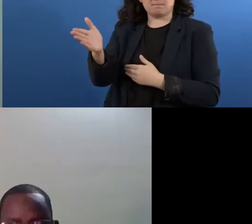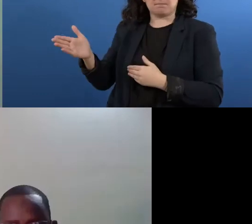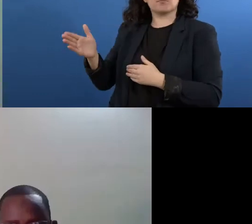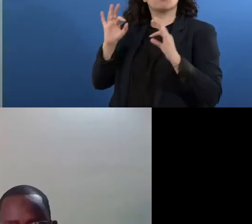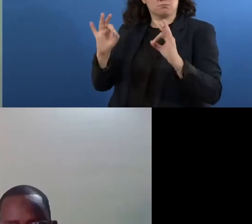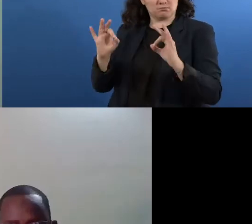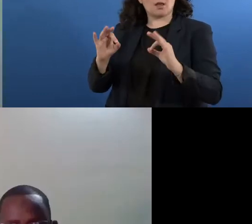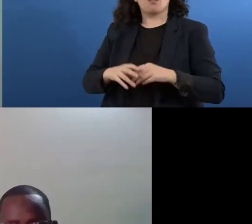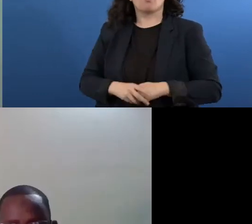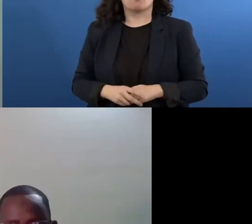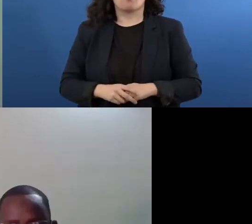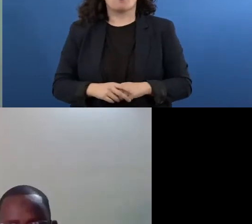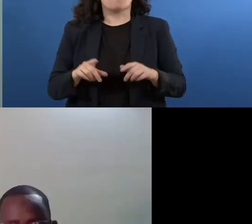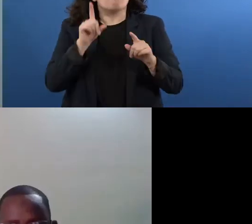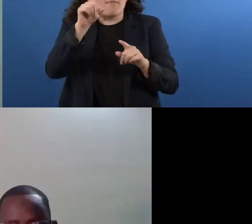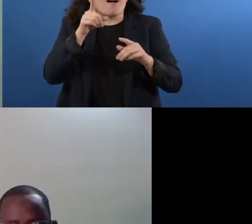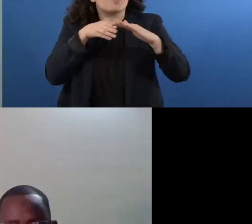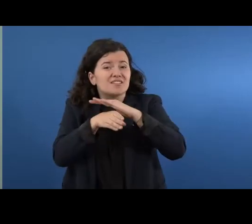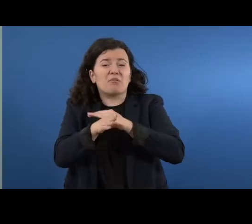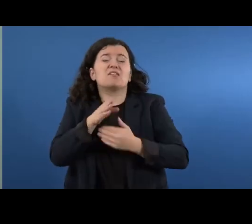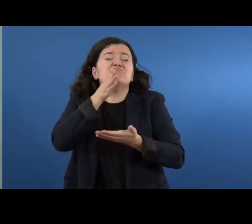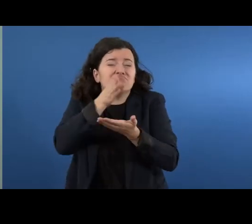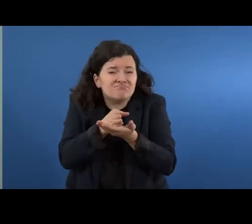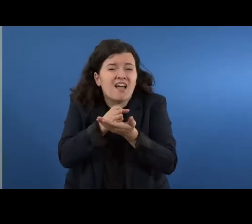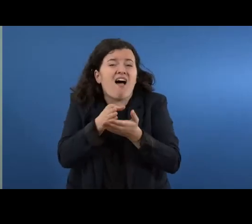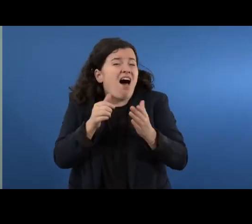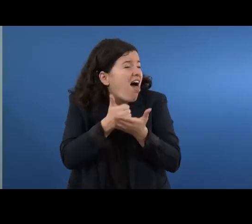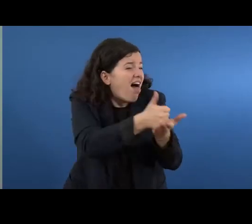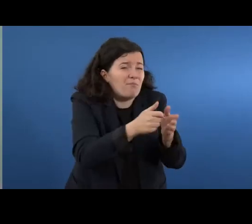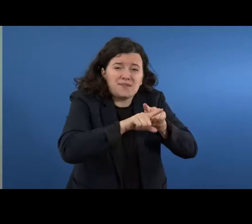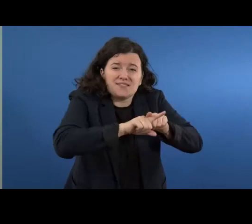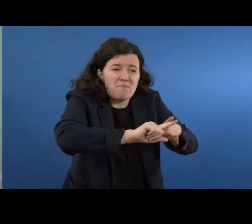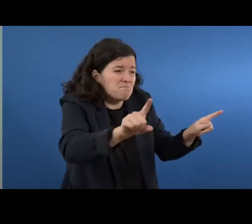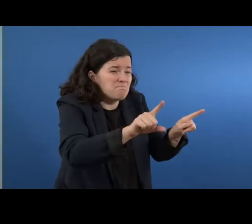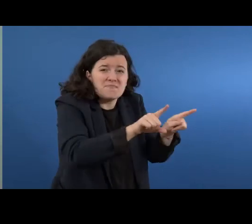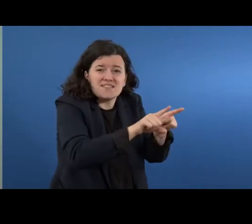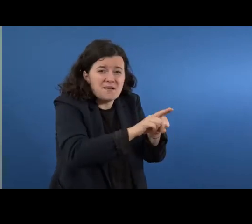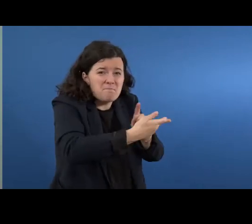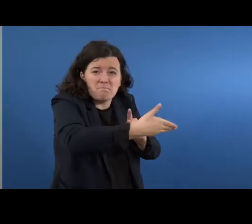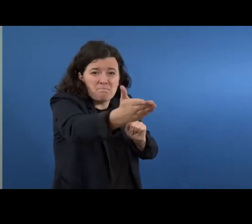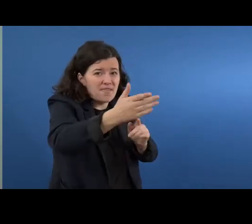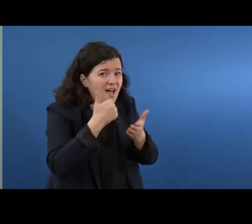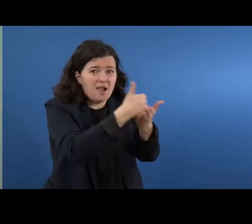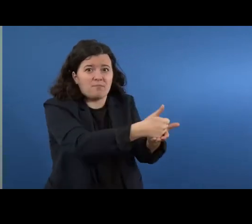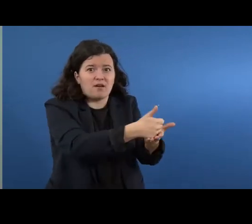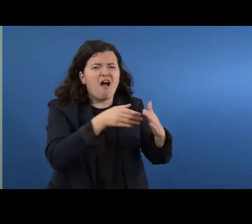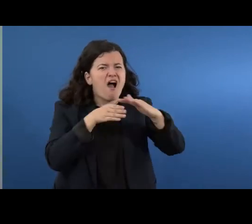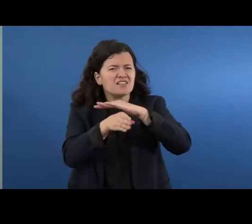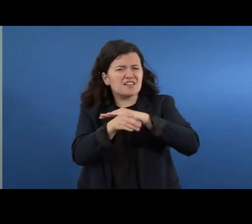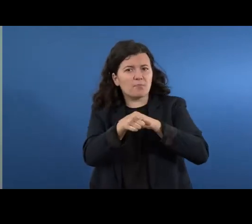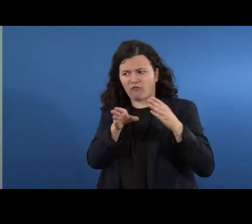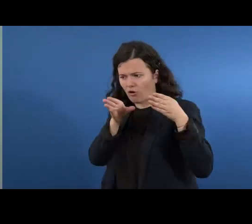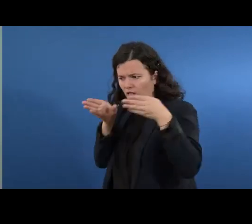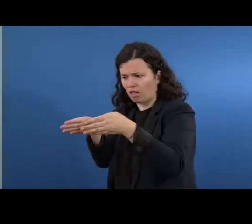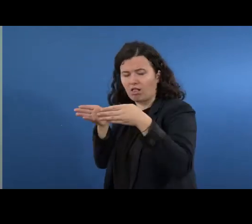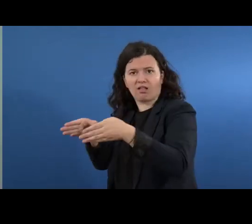to some persons with disability, it is useful to all and benefits all. And it doesn't just talk about accessibility is not just for persons with disability. It's for